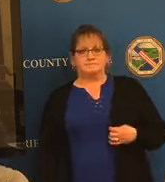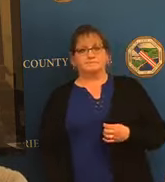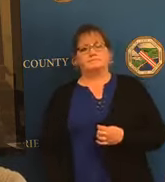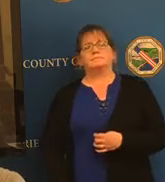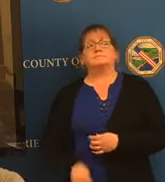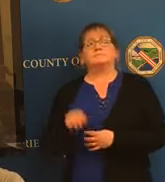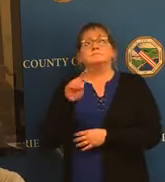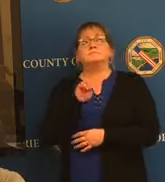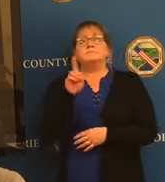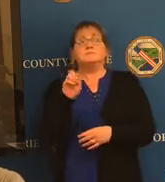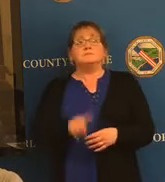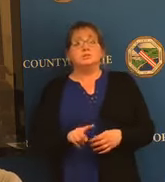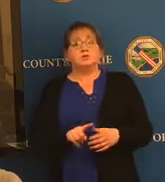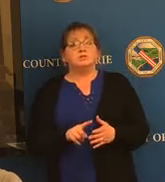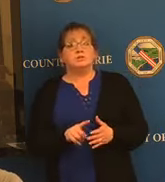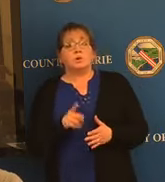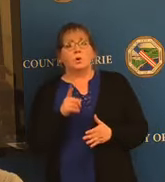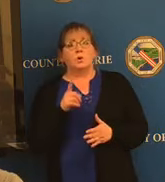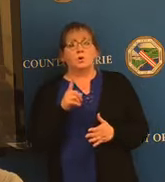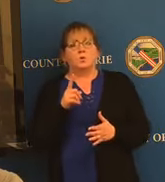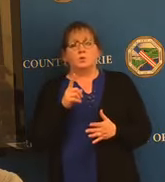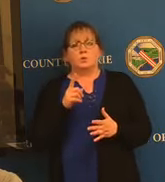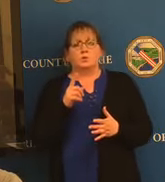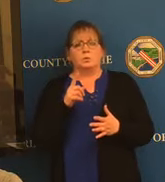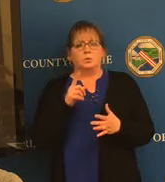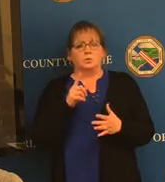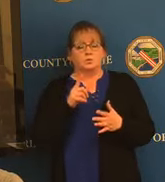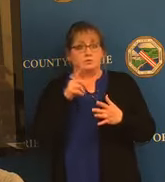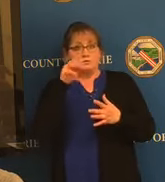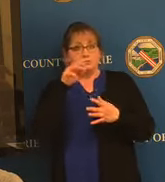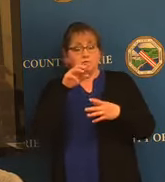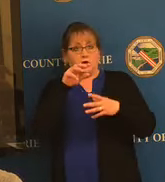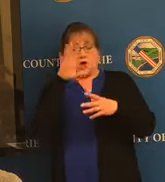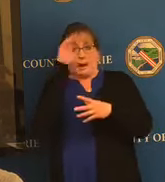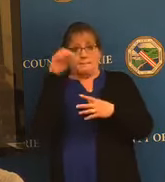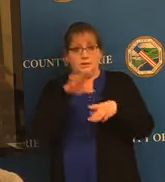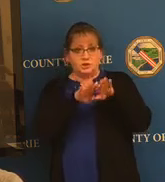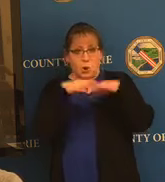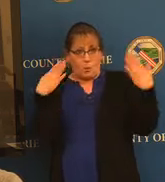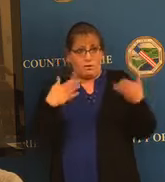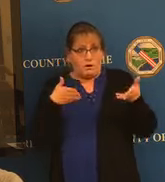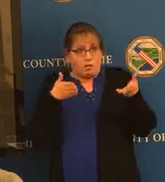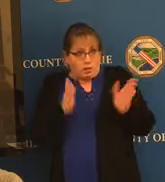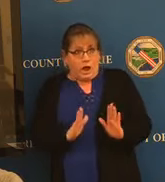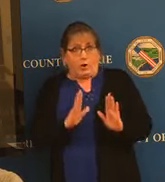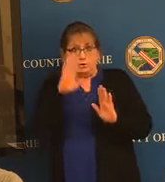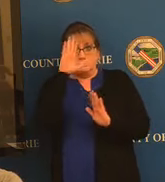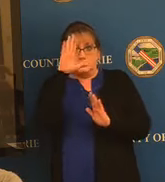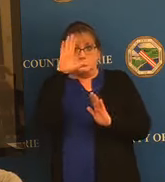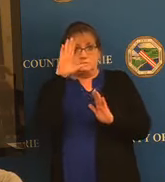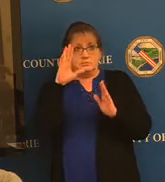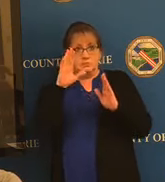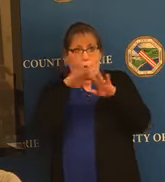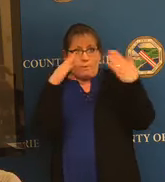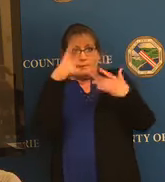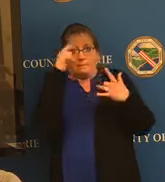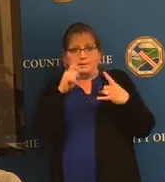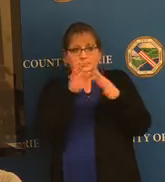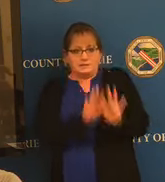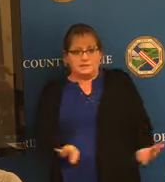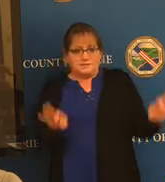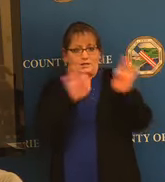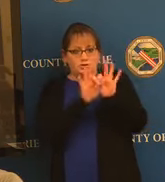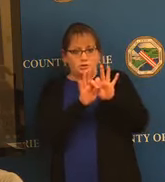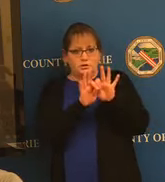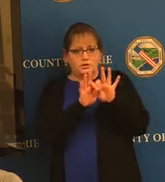there? The question is, what recourse is there if employers that are open and allowed to be open as being essential retail are